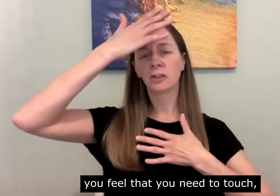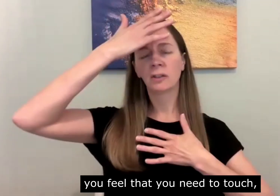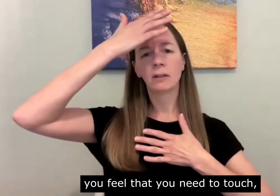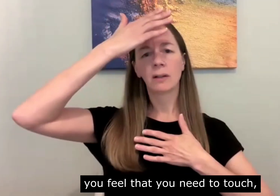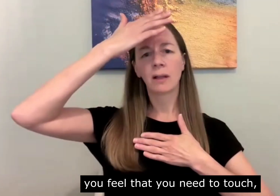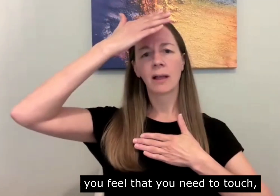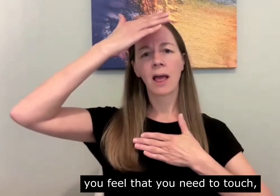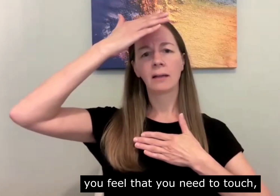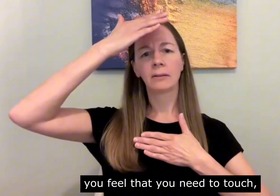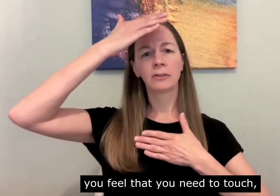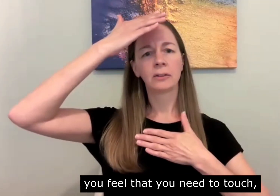need to touch